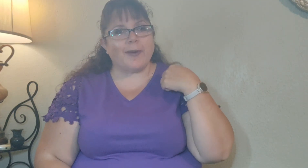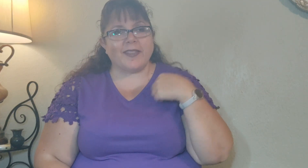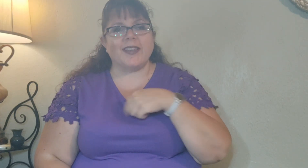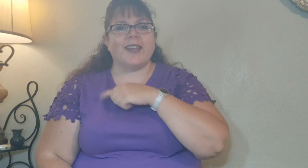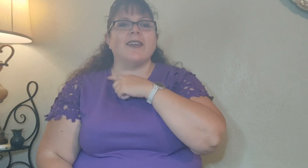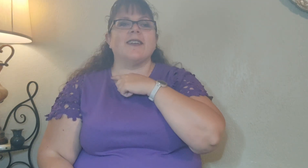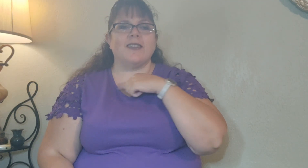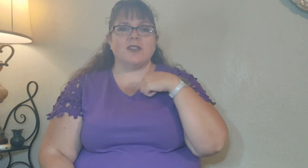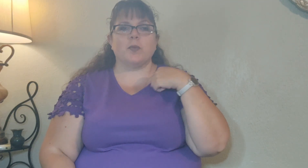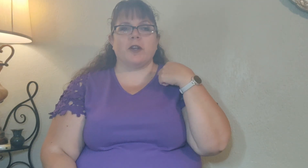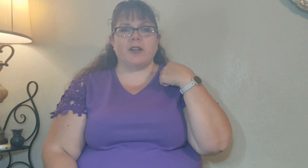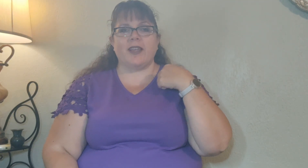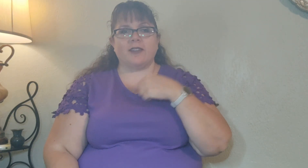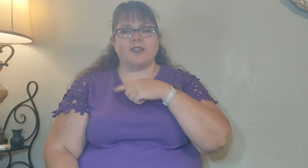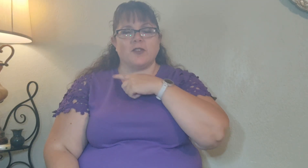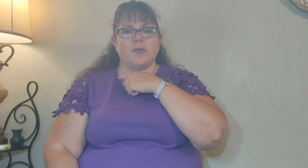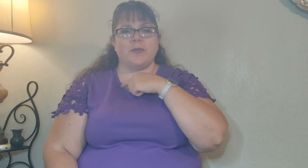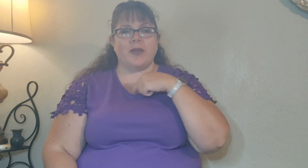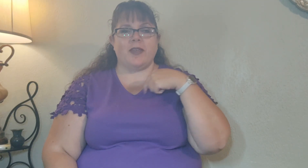around the neck is where a necklace would be.